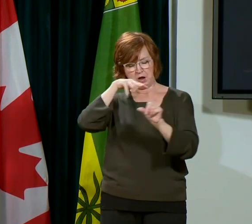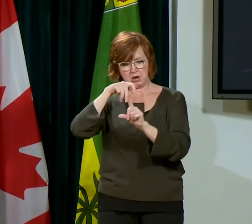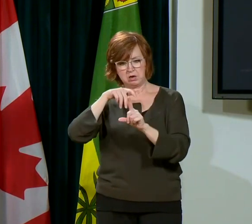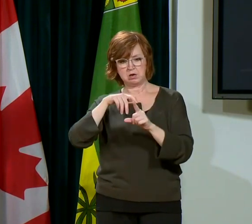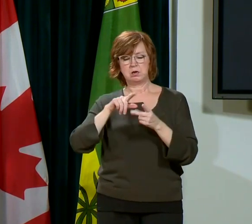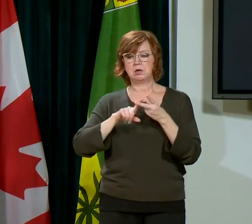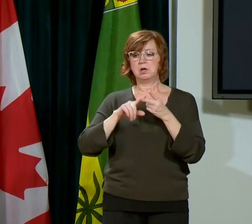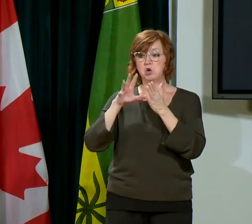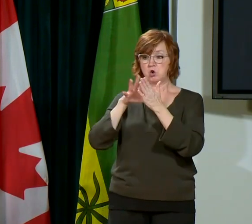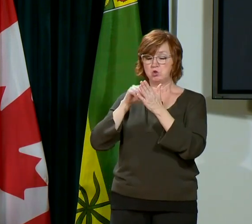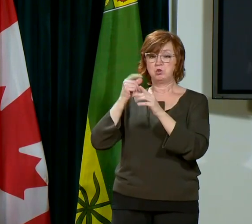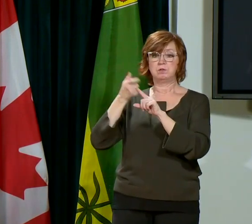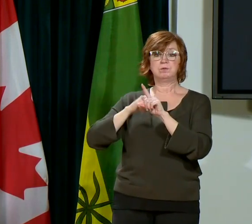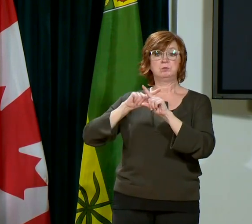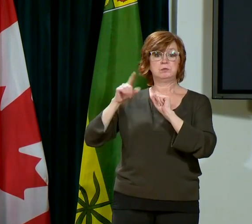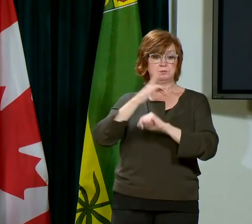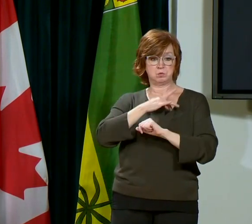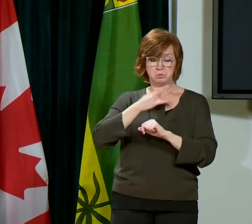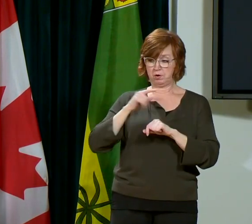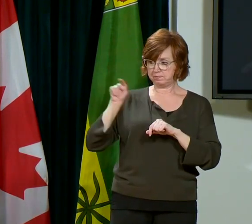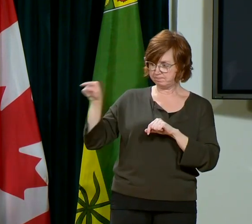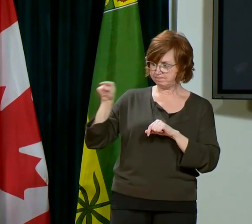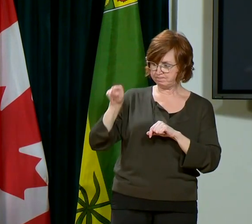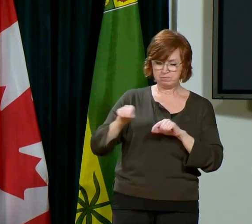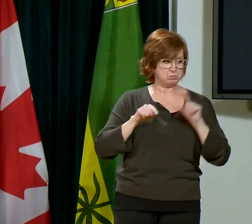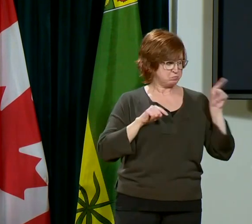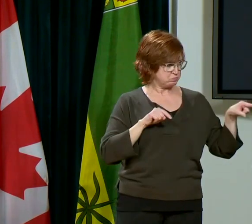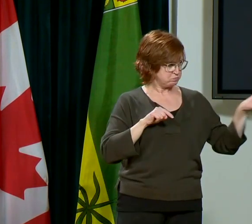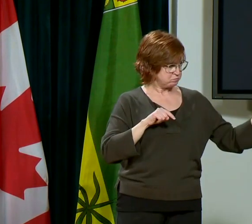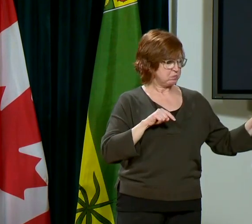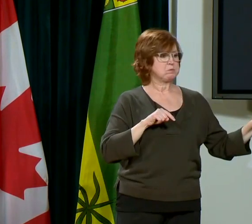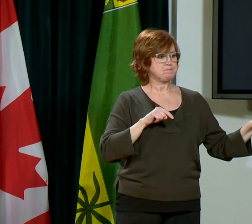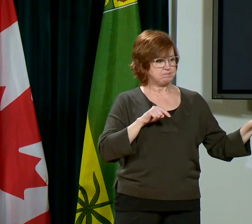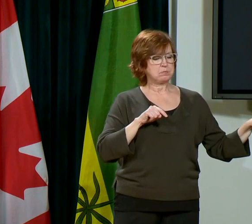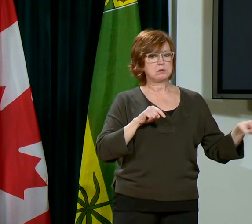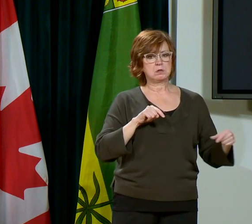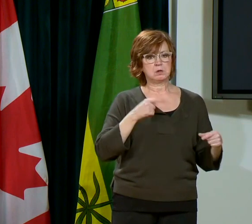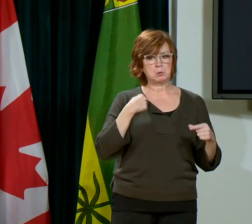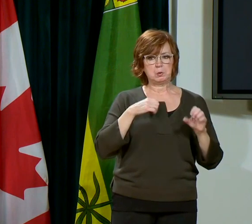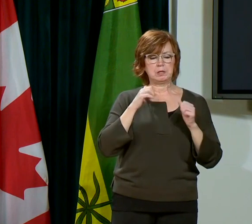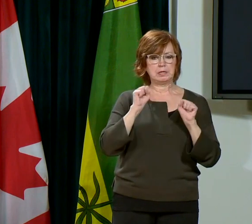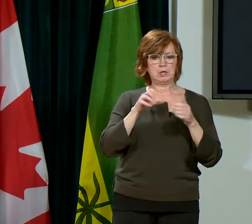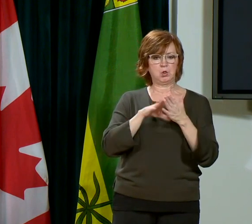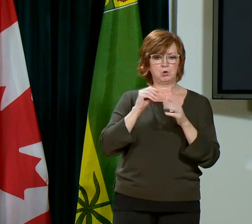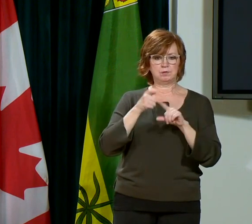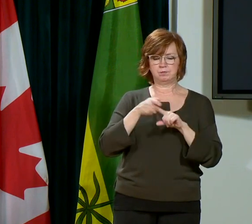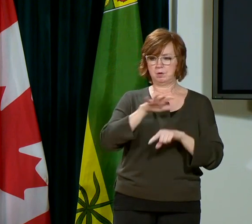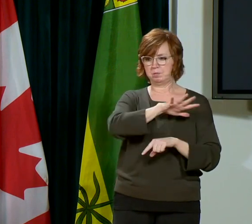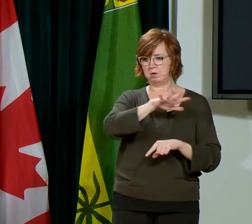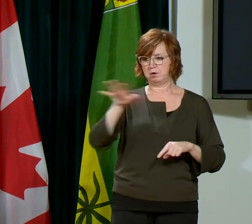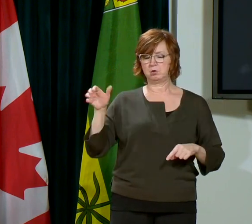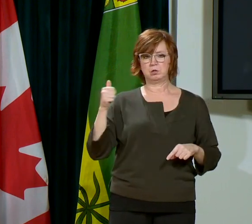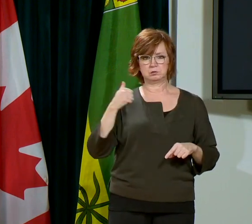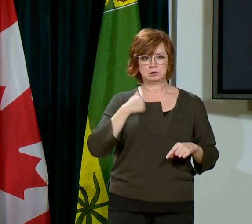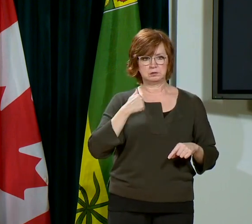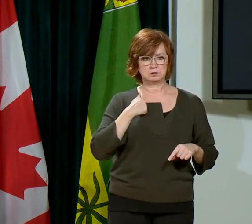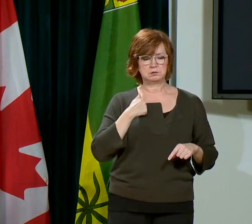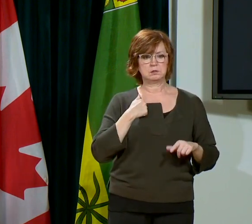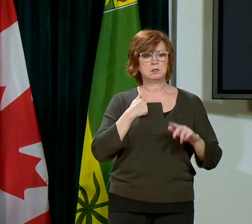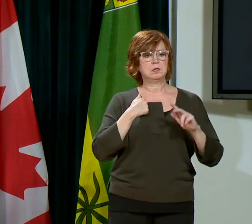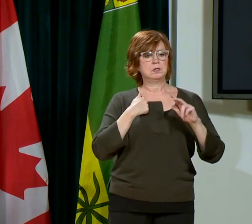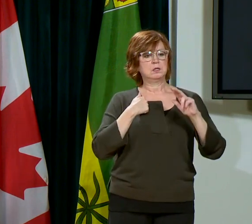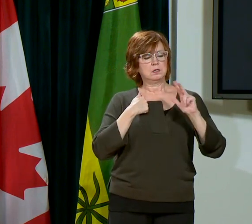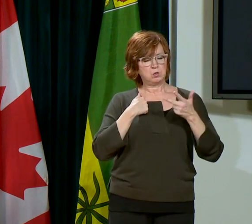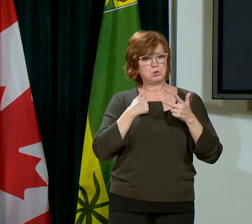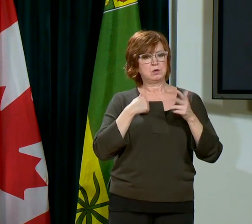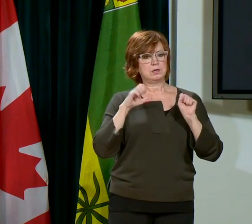and also monitor ongoing importation as well as higher risk transmission settings, which in the